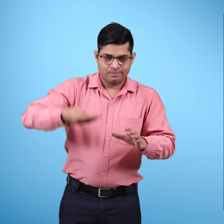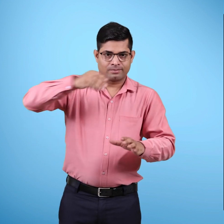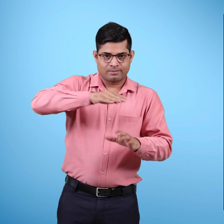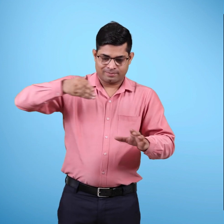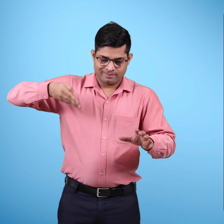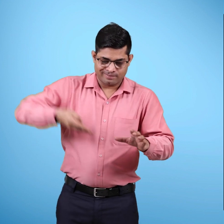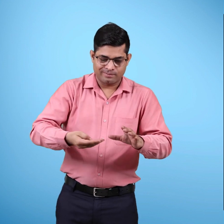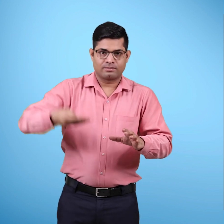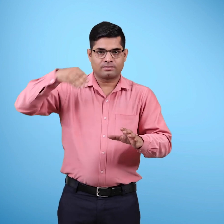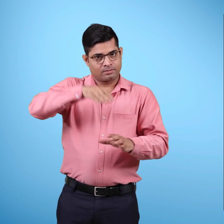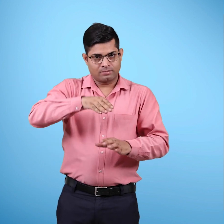khurpi for digging,